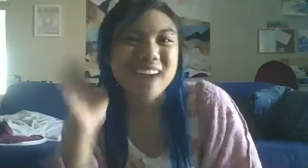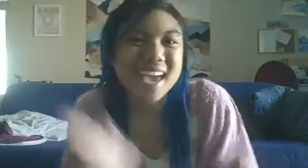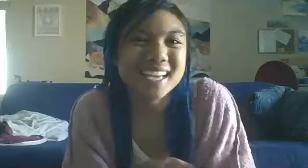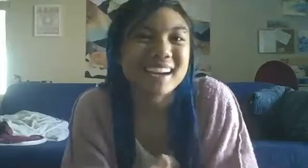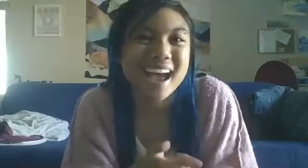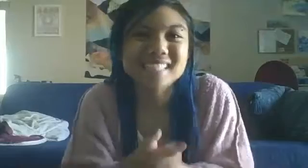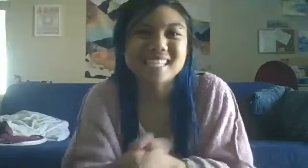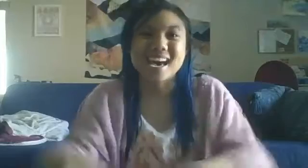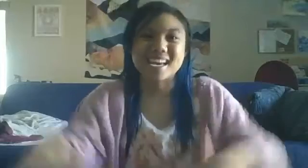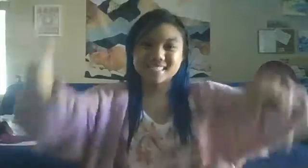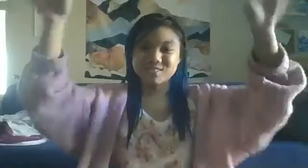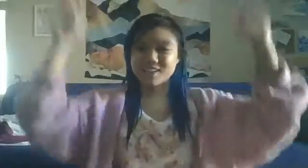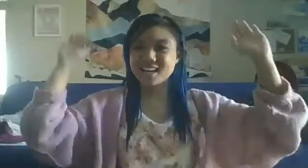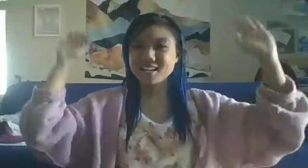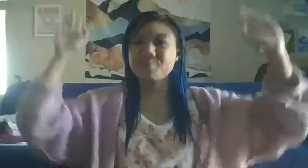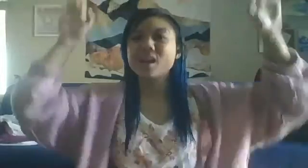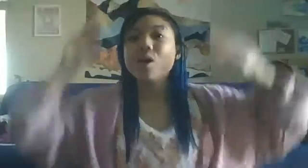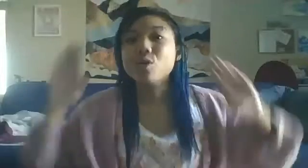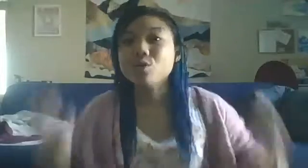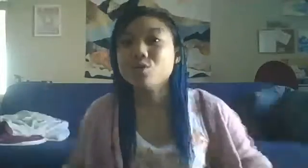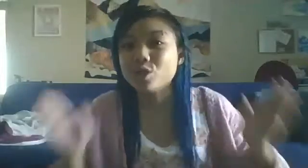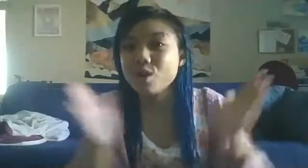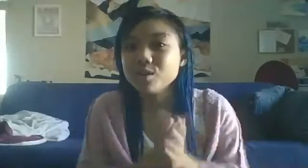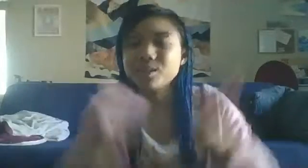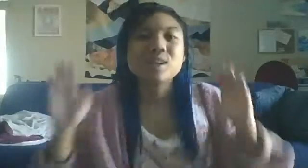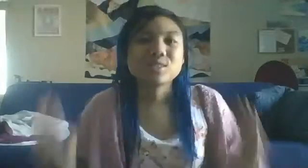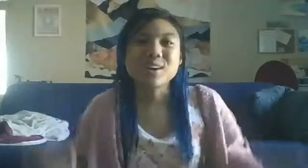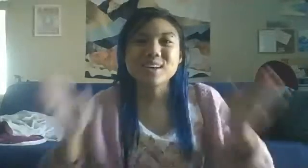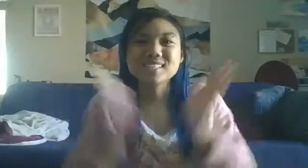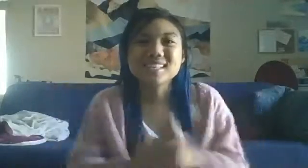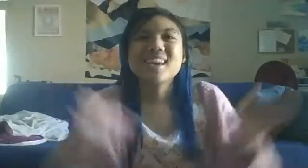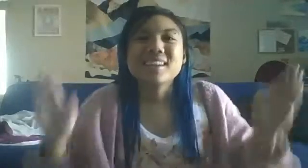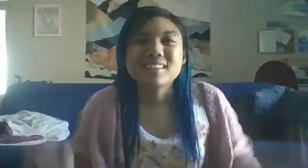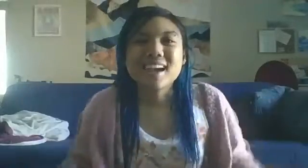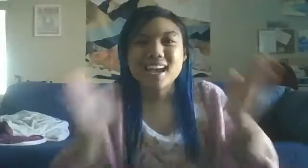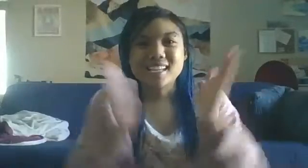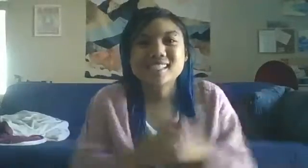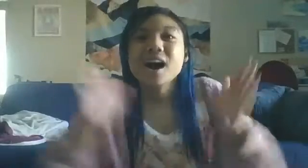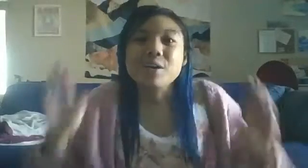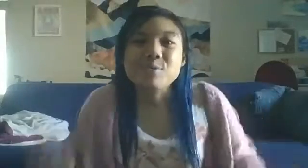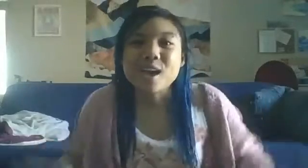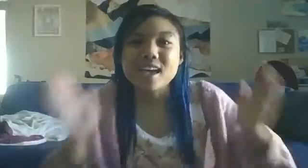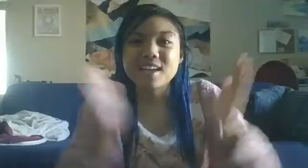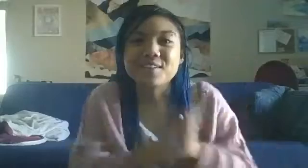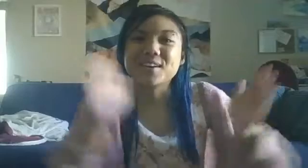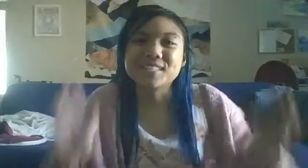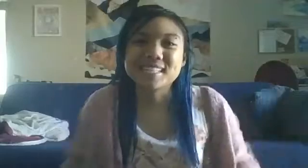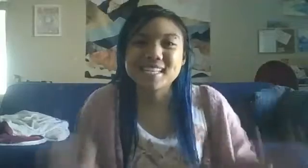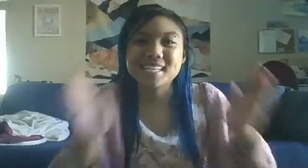right, gracias. Ready? Uno, dos, tres. Buenos